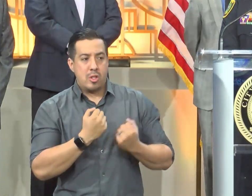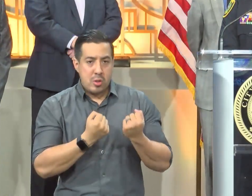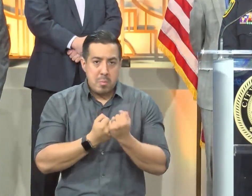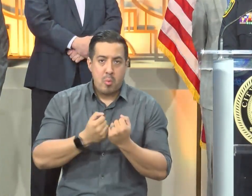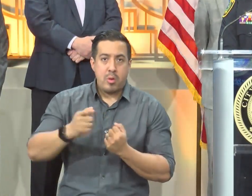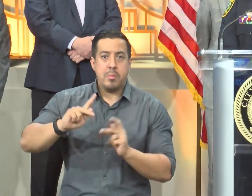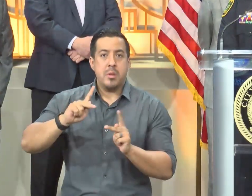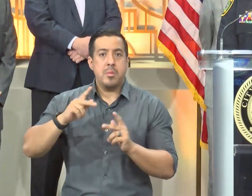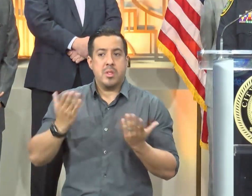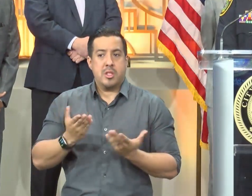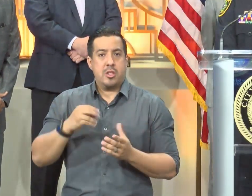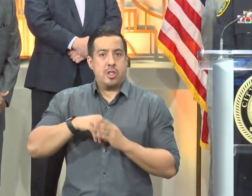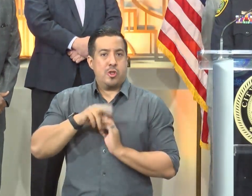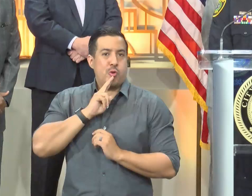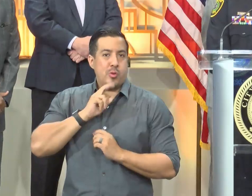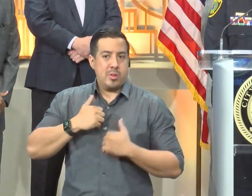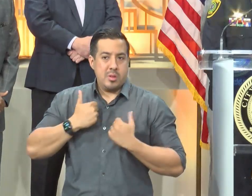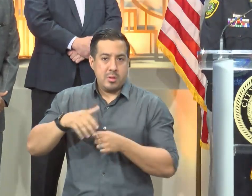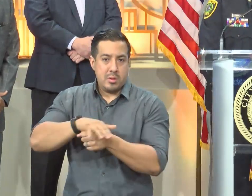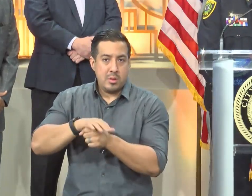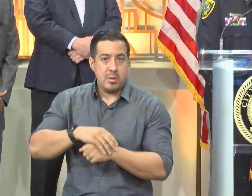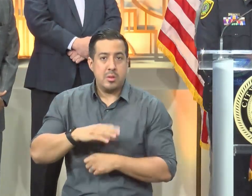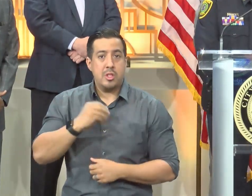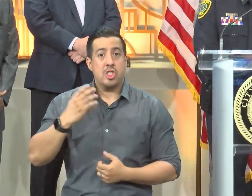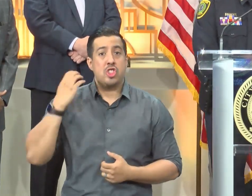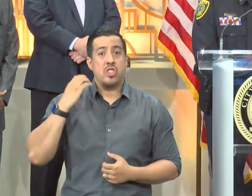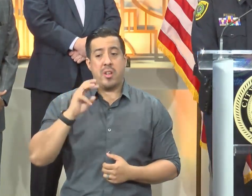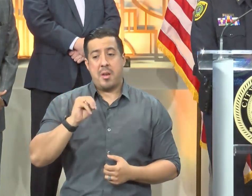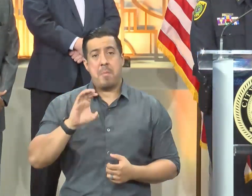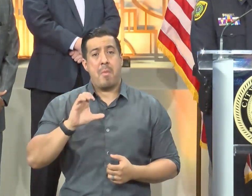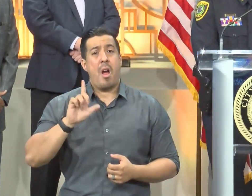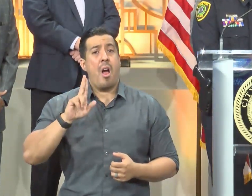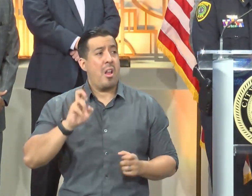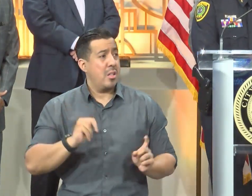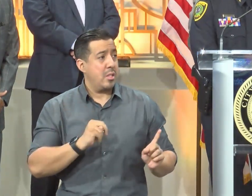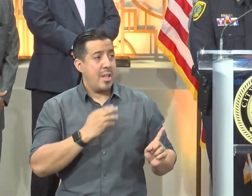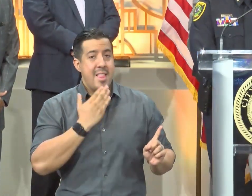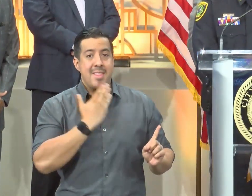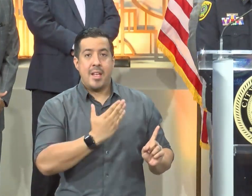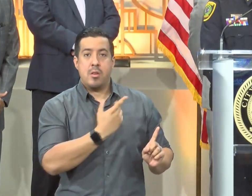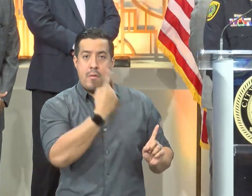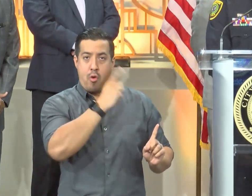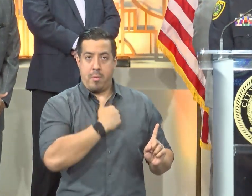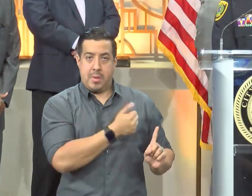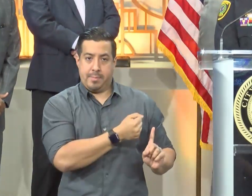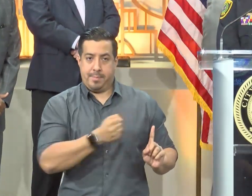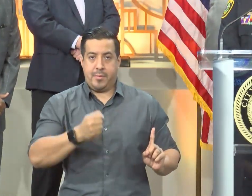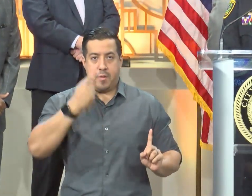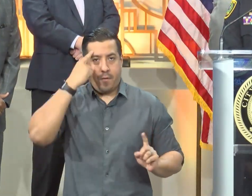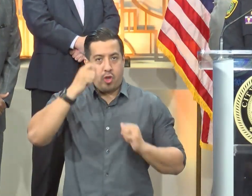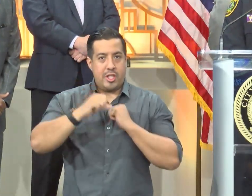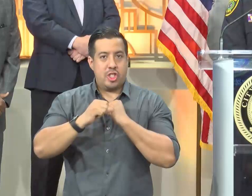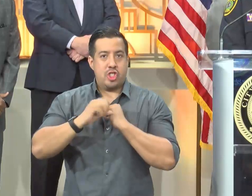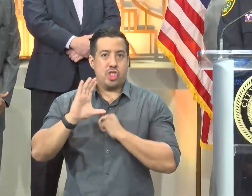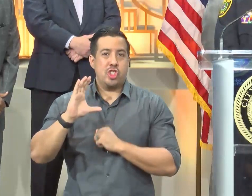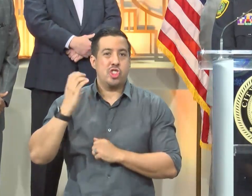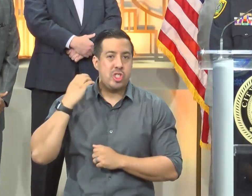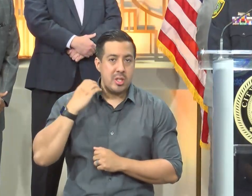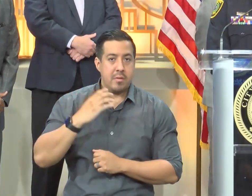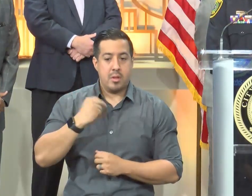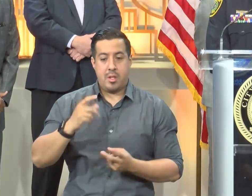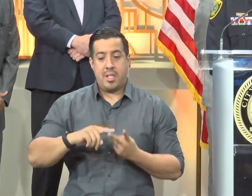Houston. Chief McCullen, thank you for originally appointing me to Assistant Chief. Chief